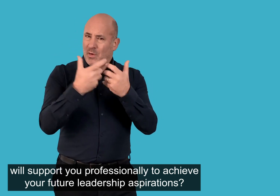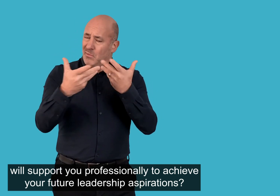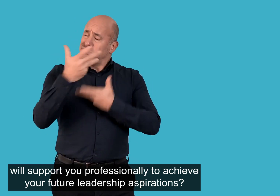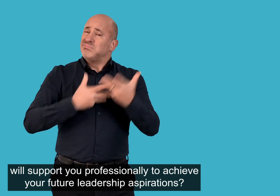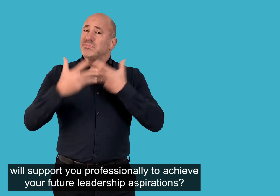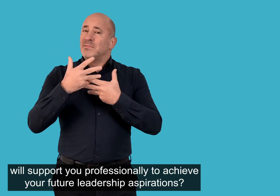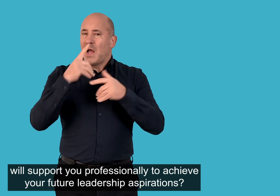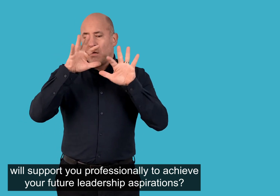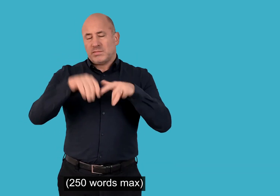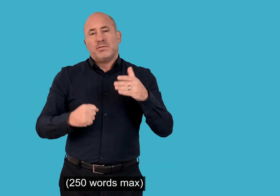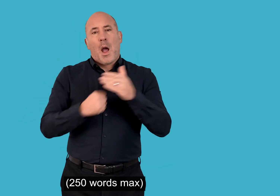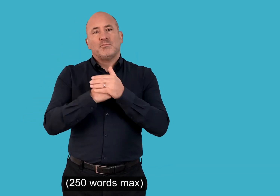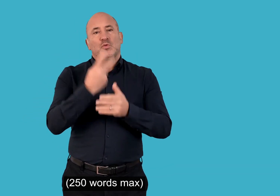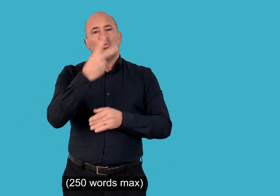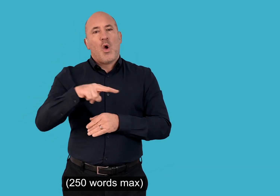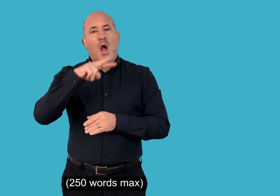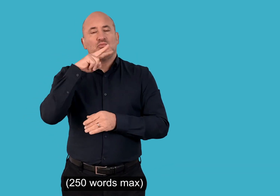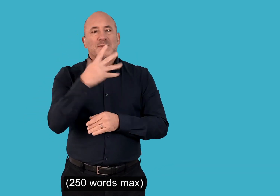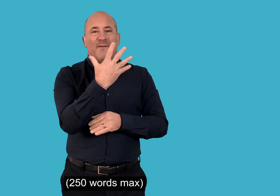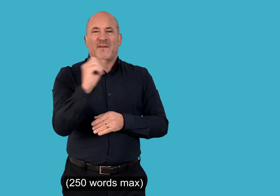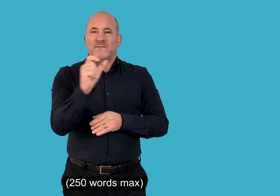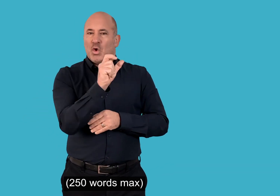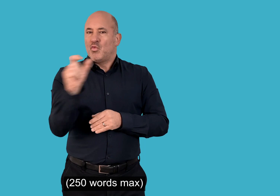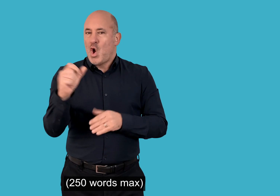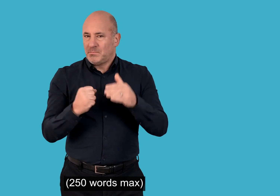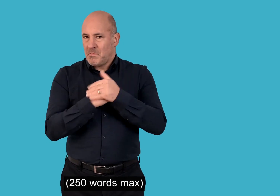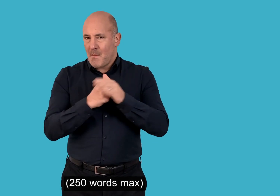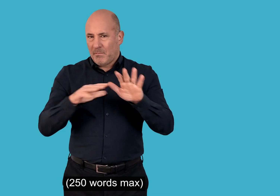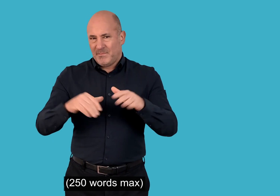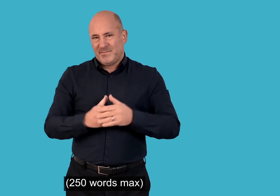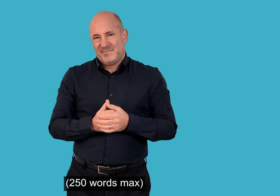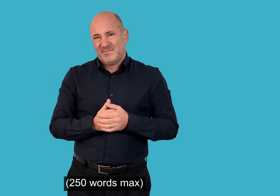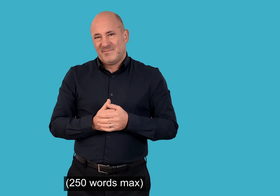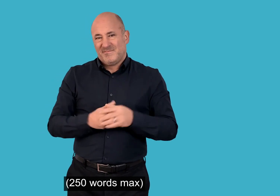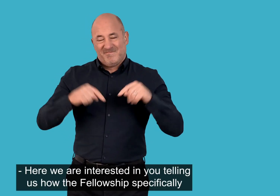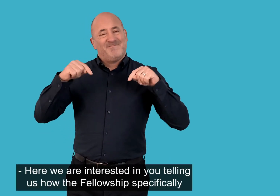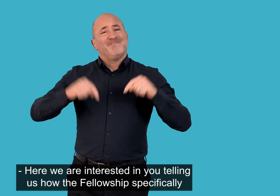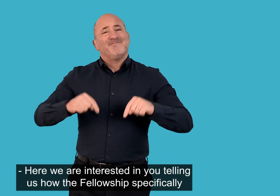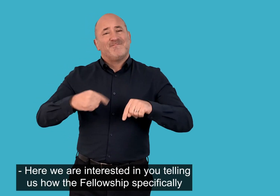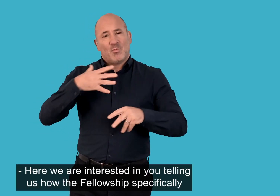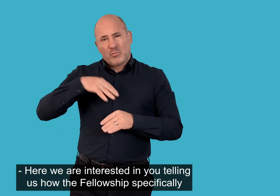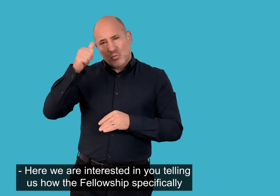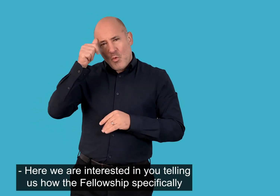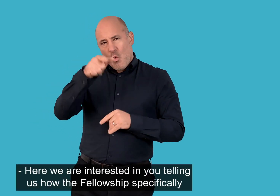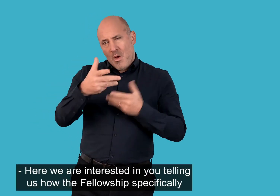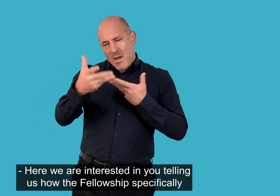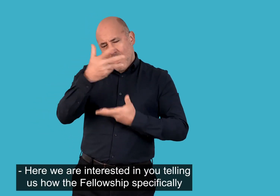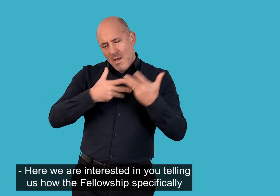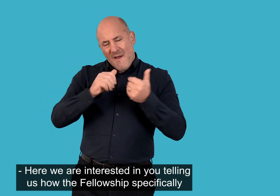250 words max. Here we are interested in